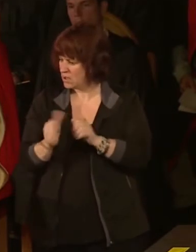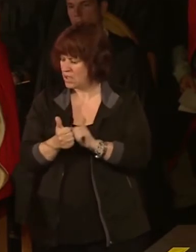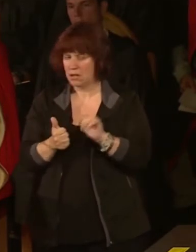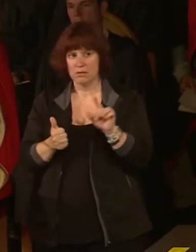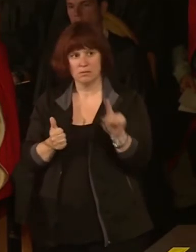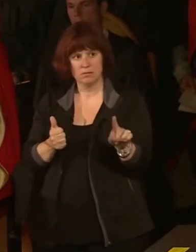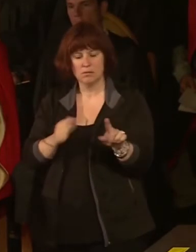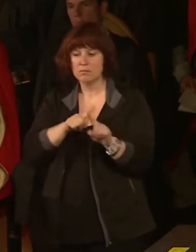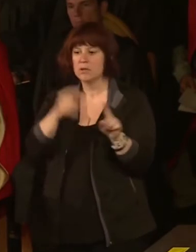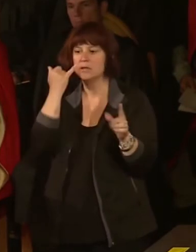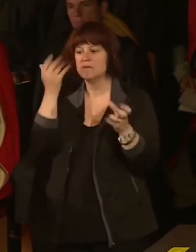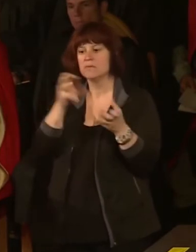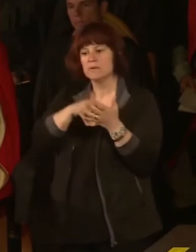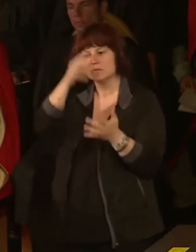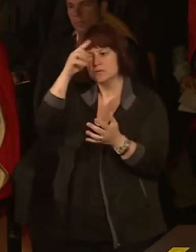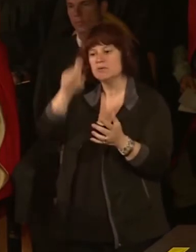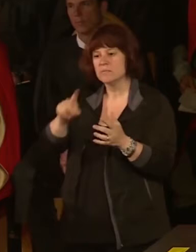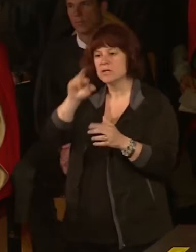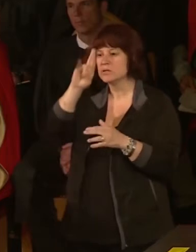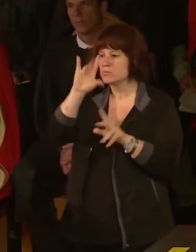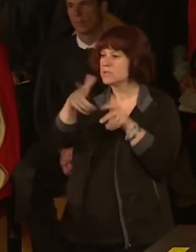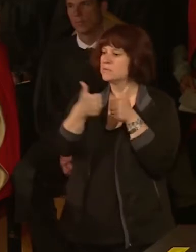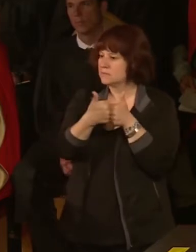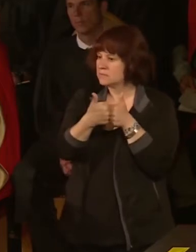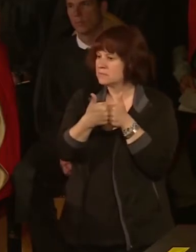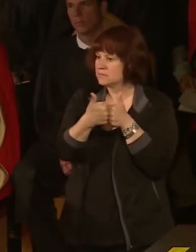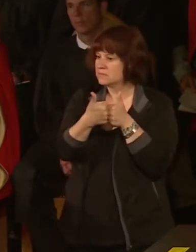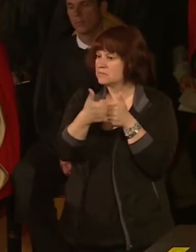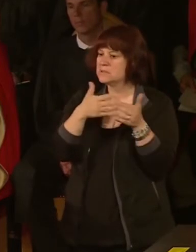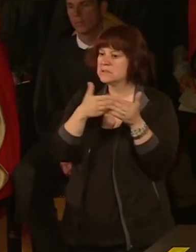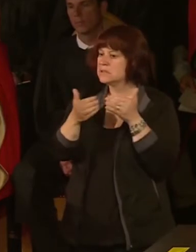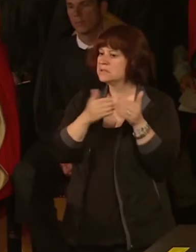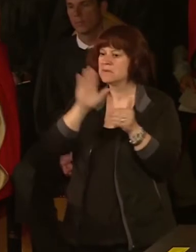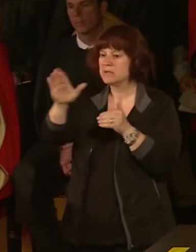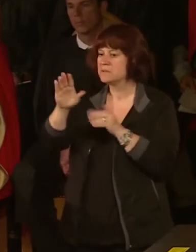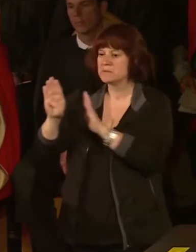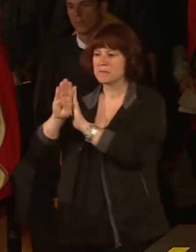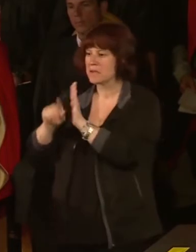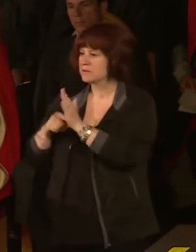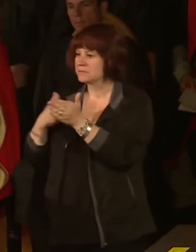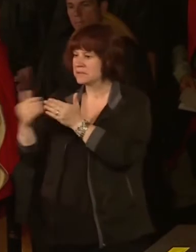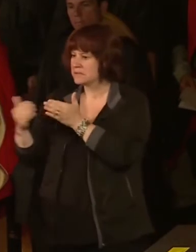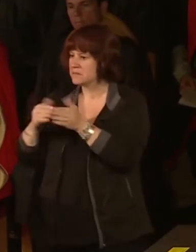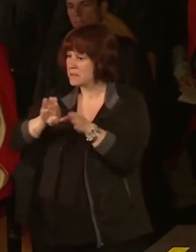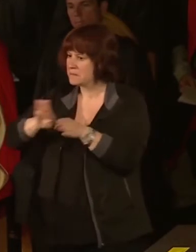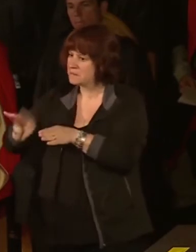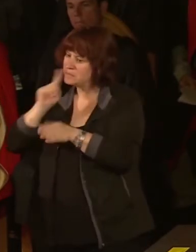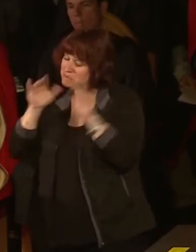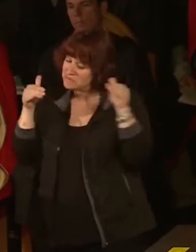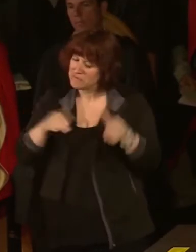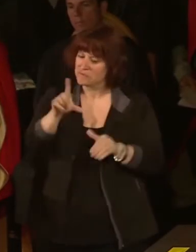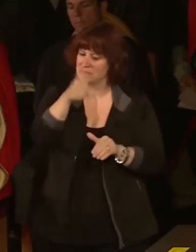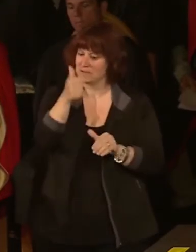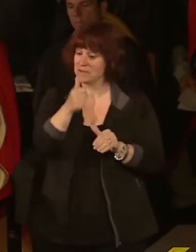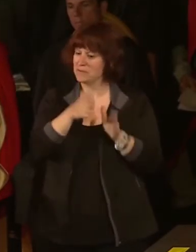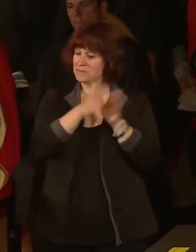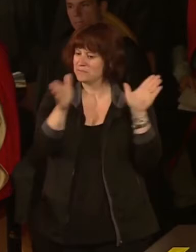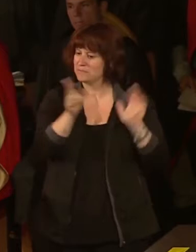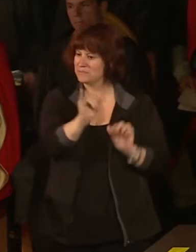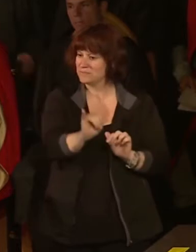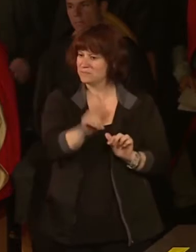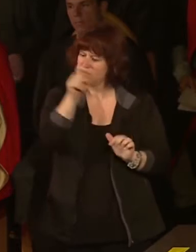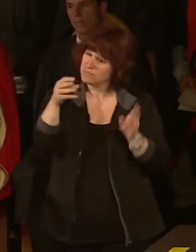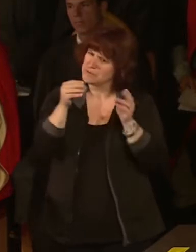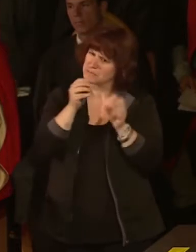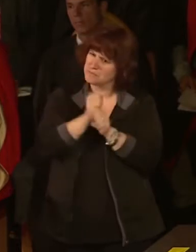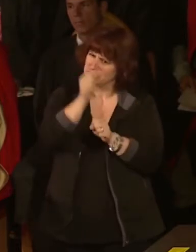take risks, even with the very foundations of our truths. Think of the generative risks you've taken. Think of the skills you have developed to